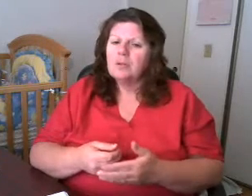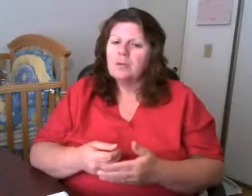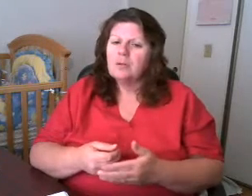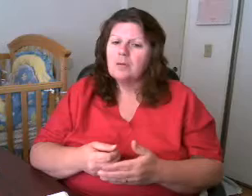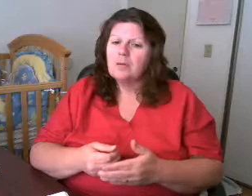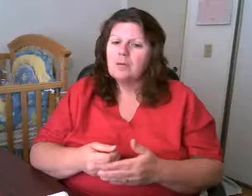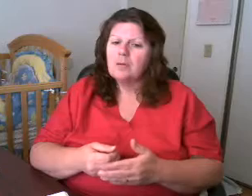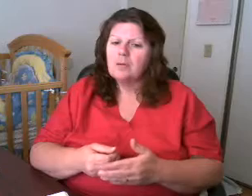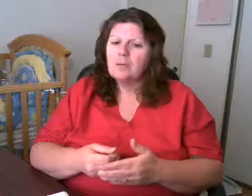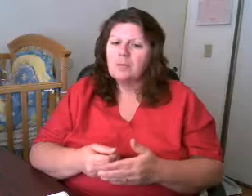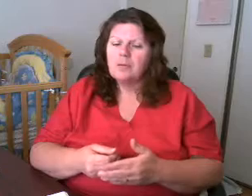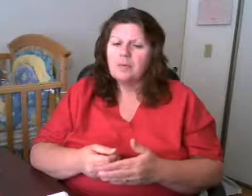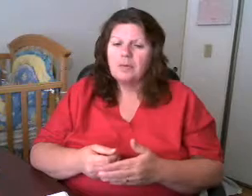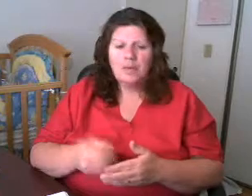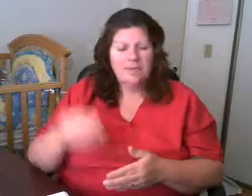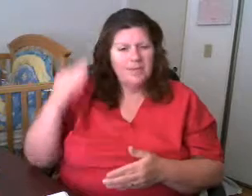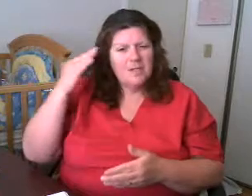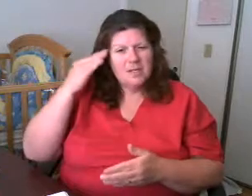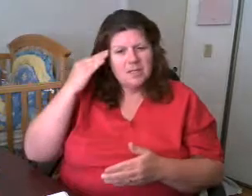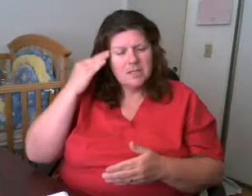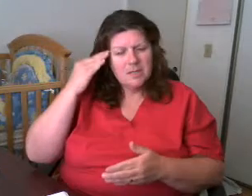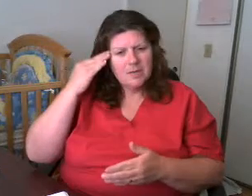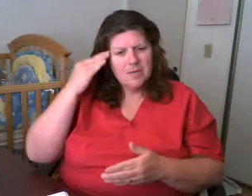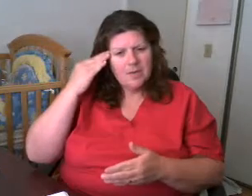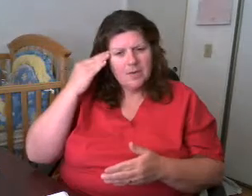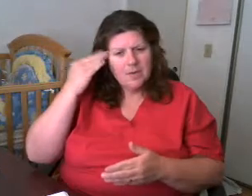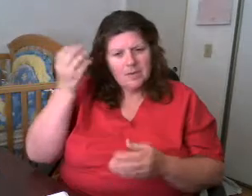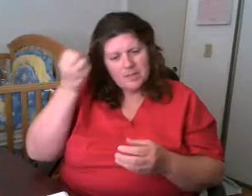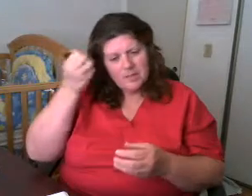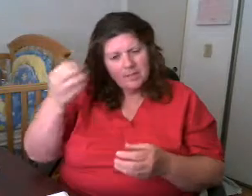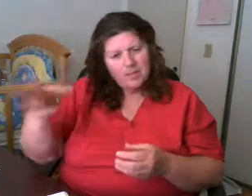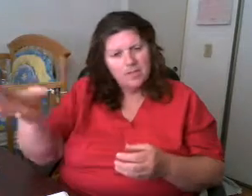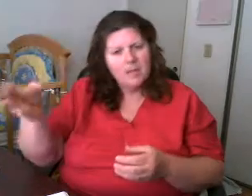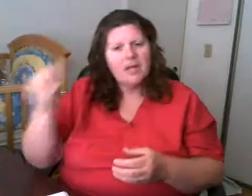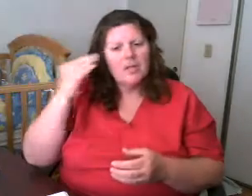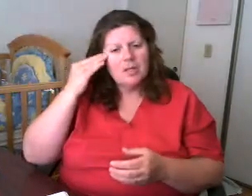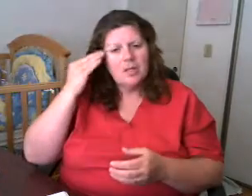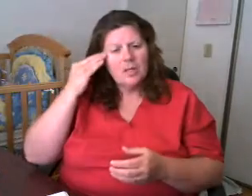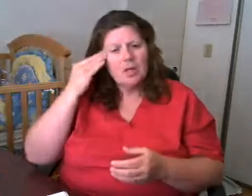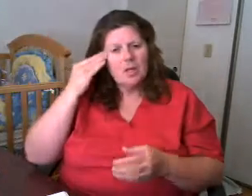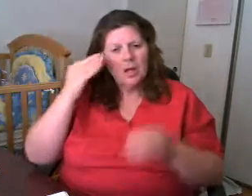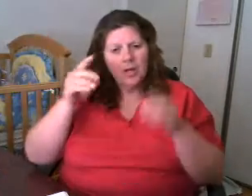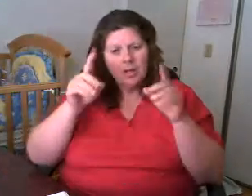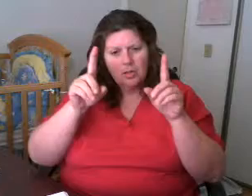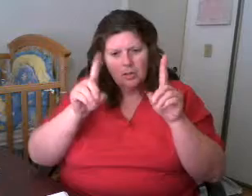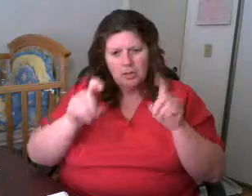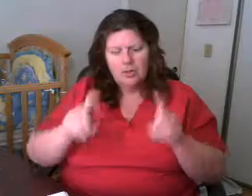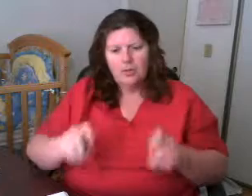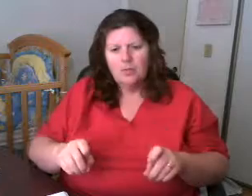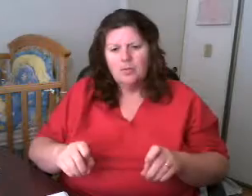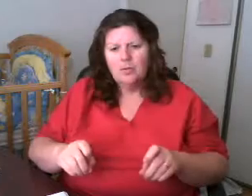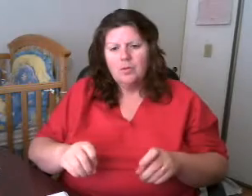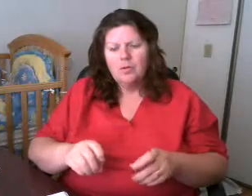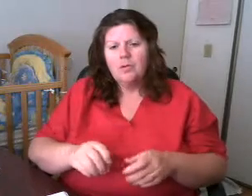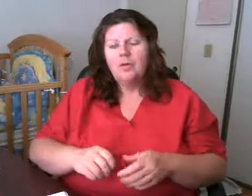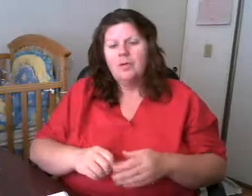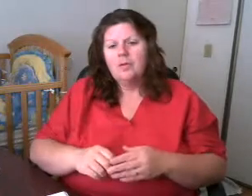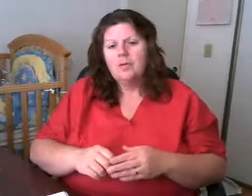This is all information that you'll be tested on in the knowledge portion, the written test. So you're going to want to make sure that you